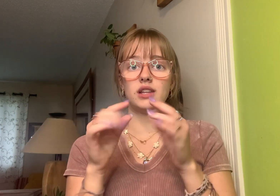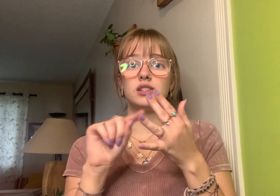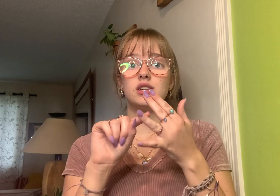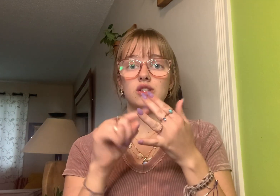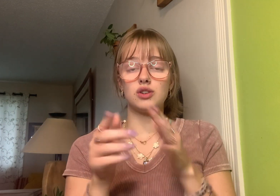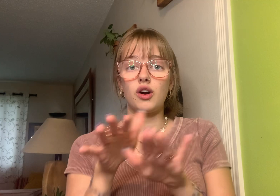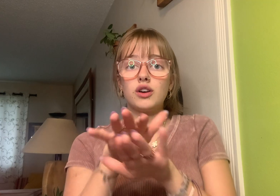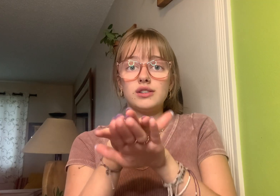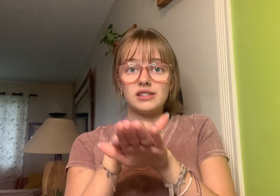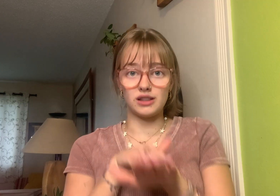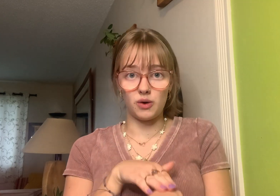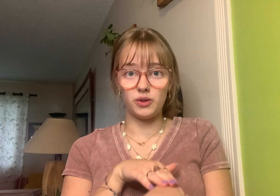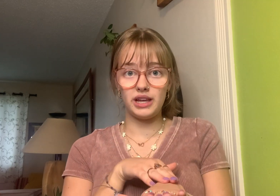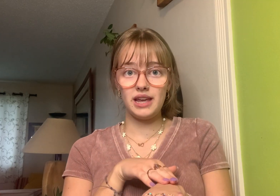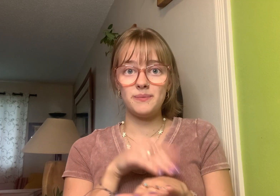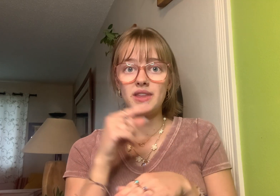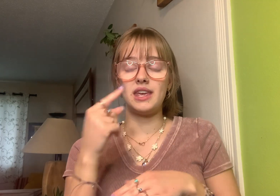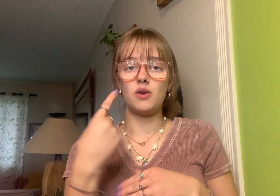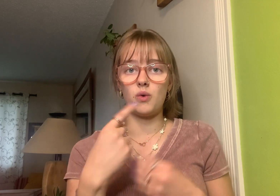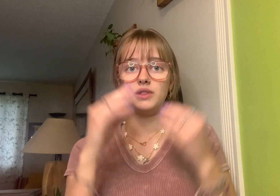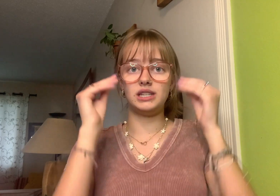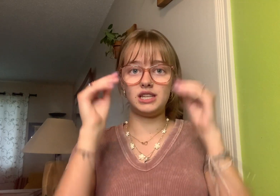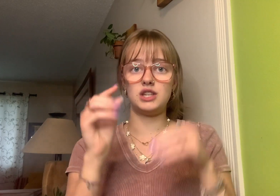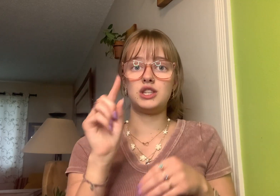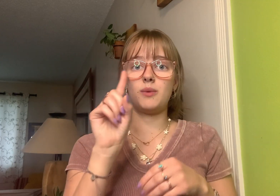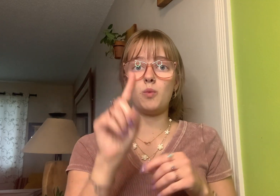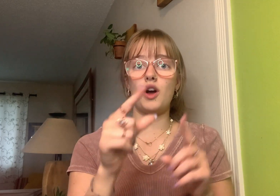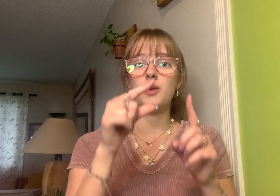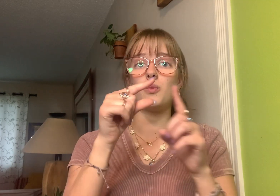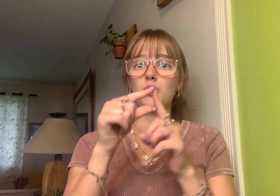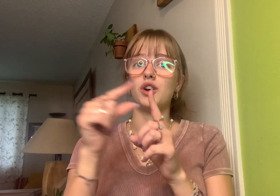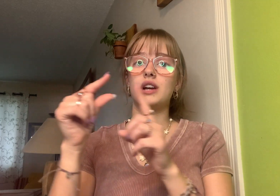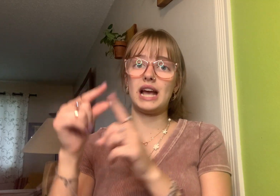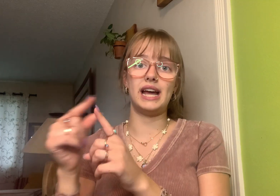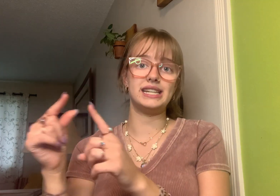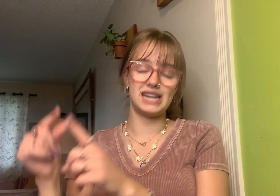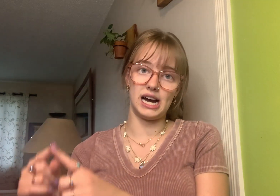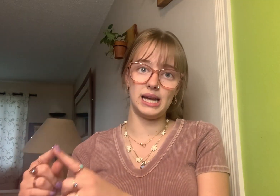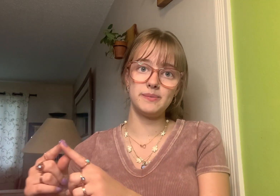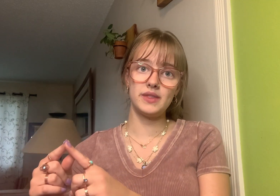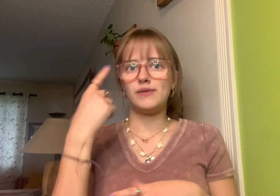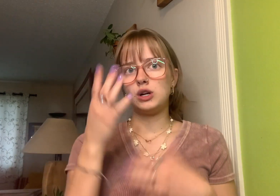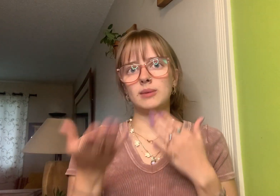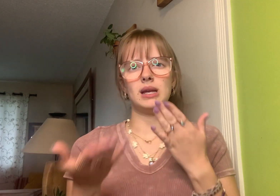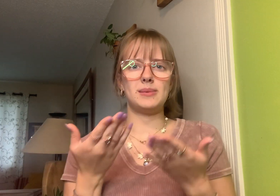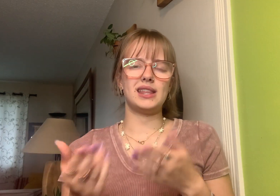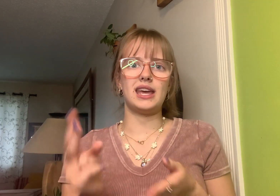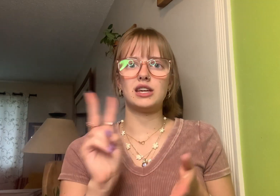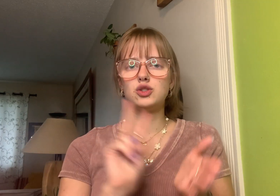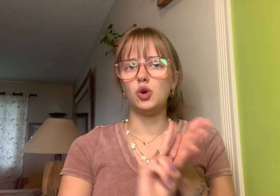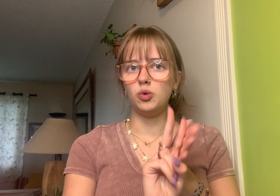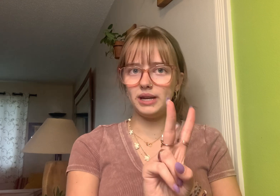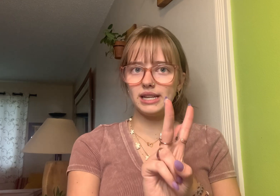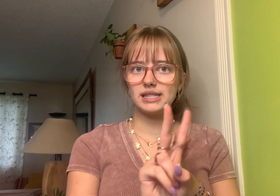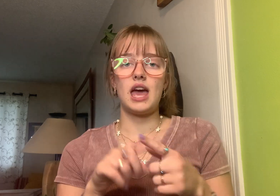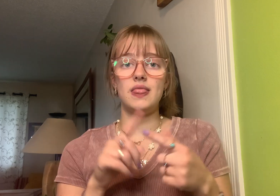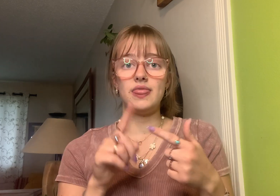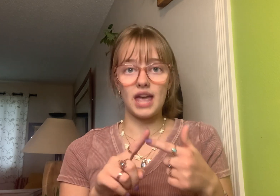to start slowly and only teach them one word at a time for maybe like 2 weeks. And